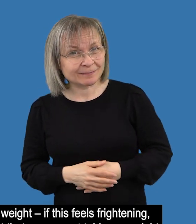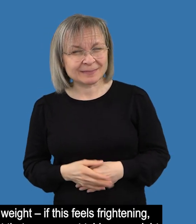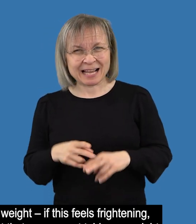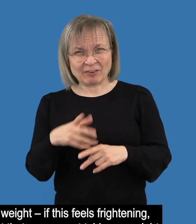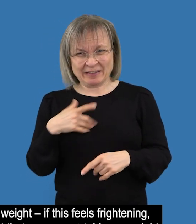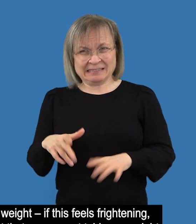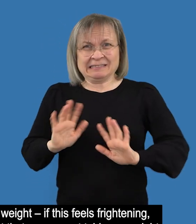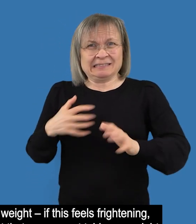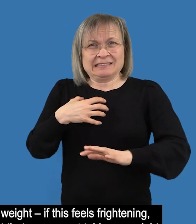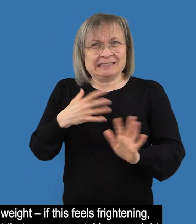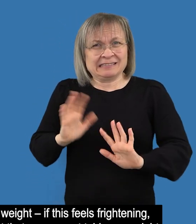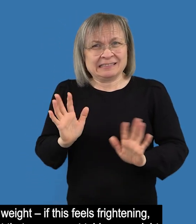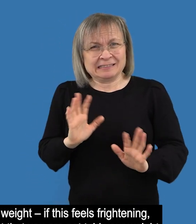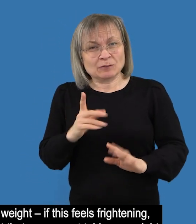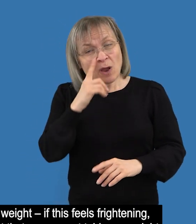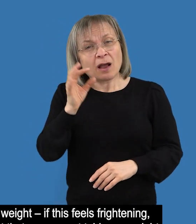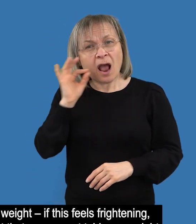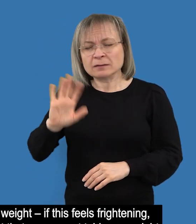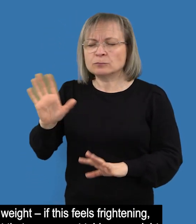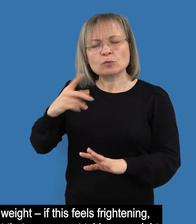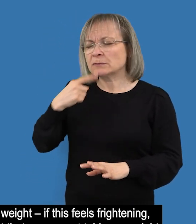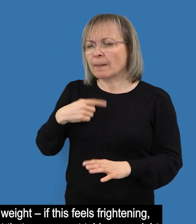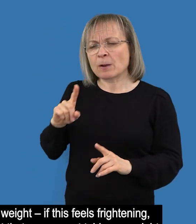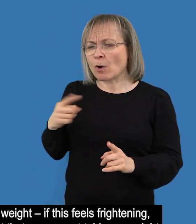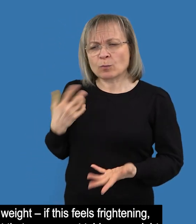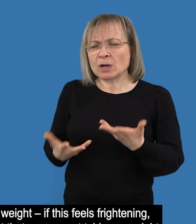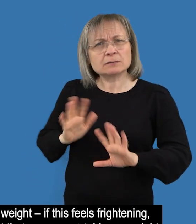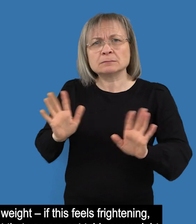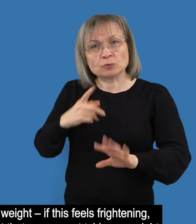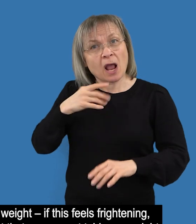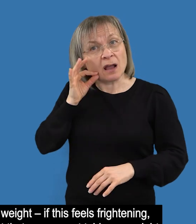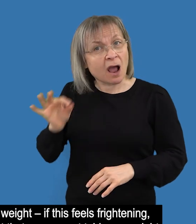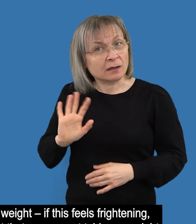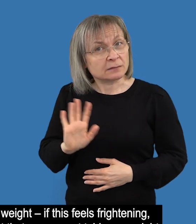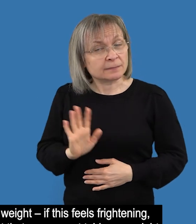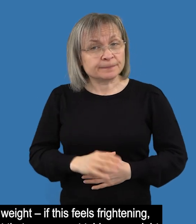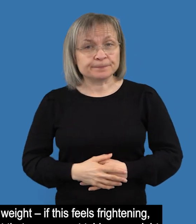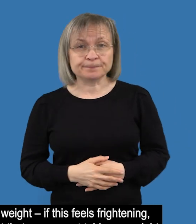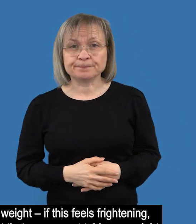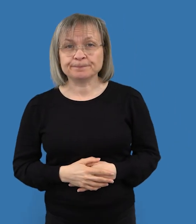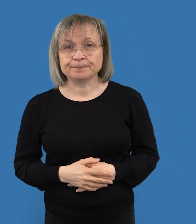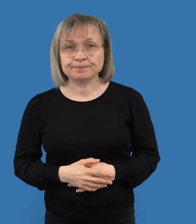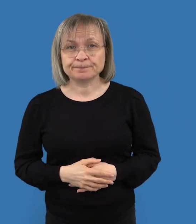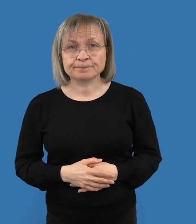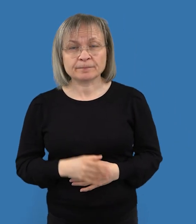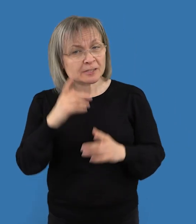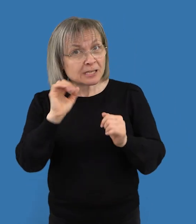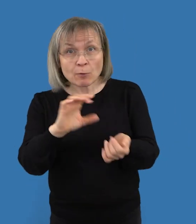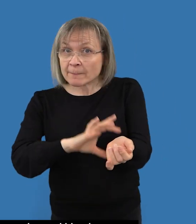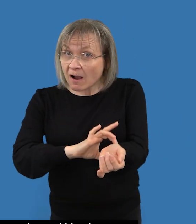Check your weight. If this feels frightening, you can request that you are not told your weight. Check your